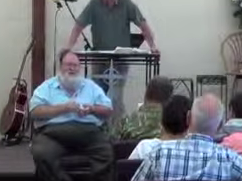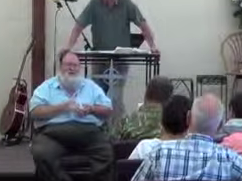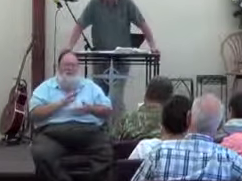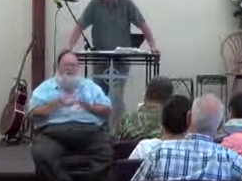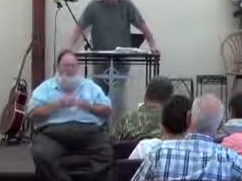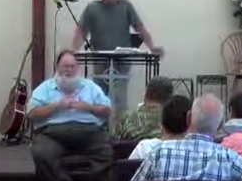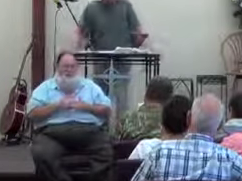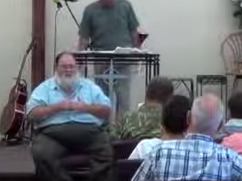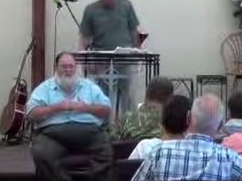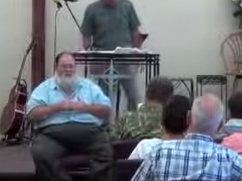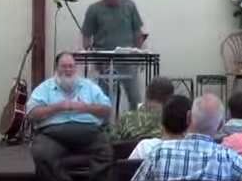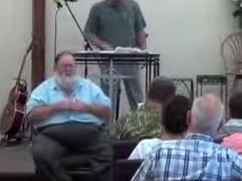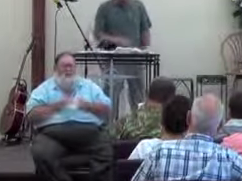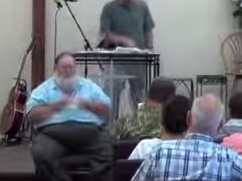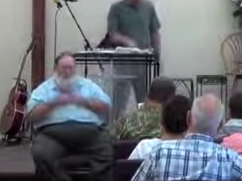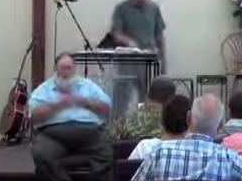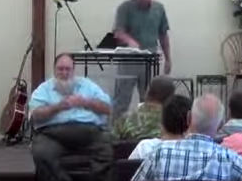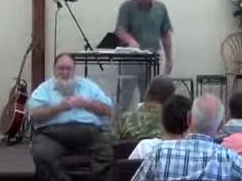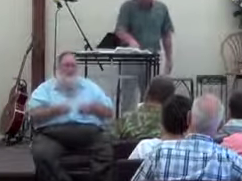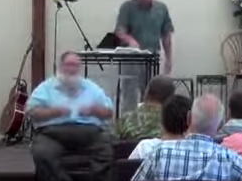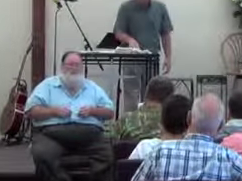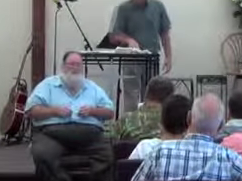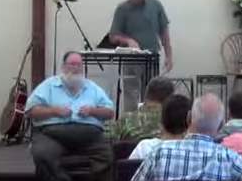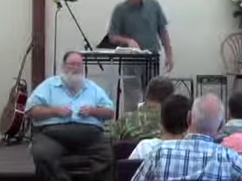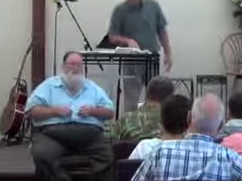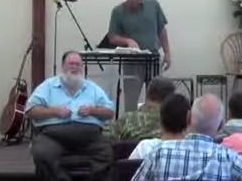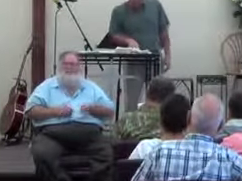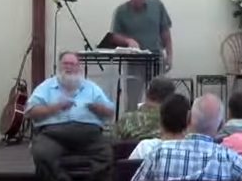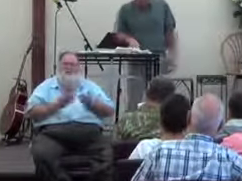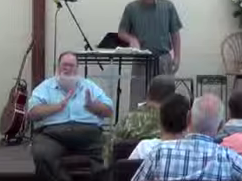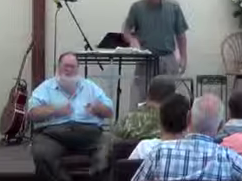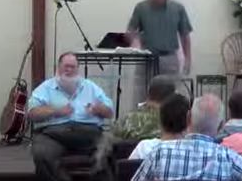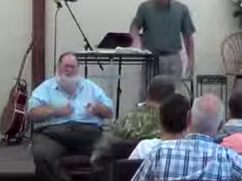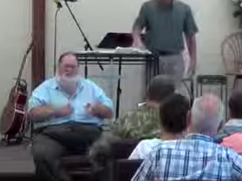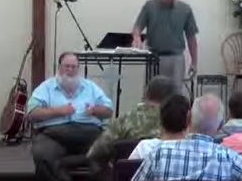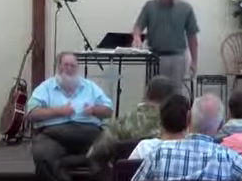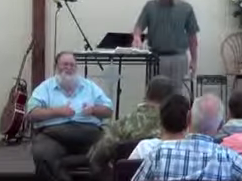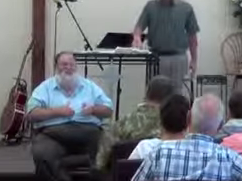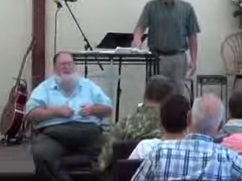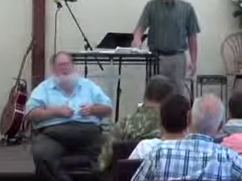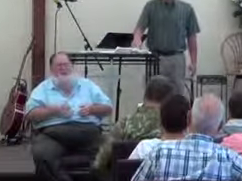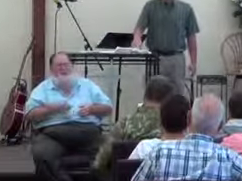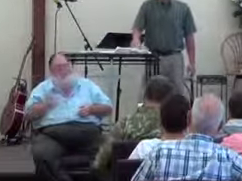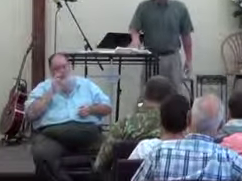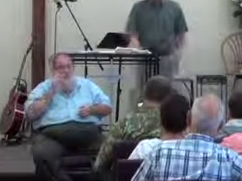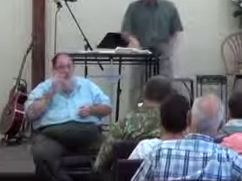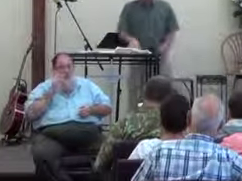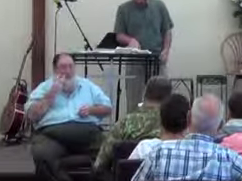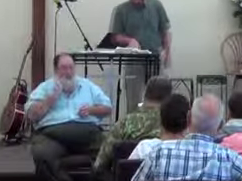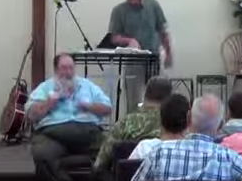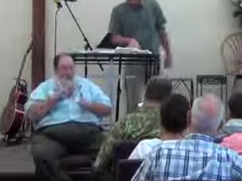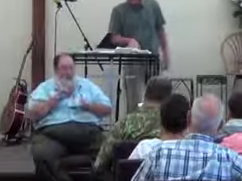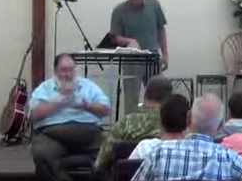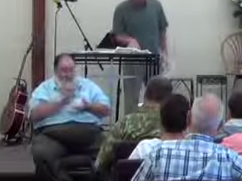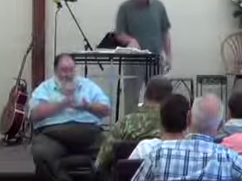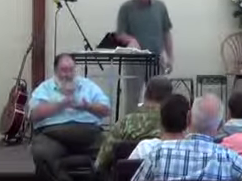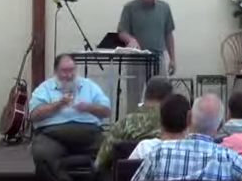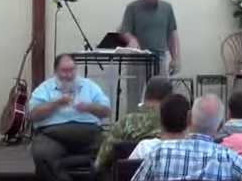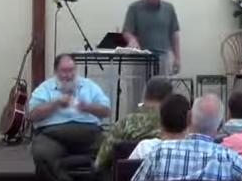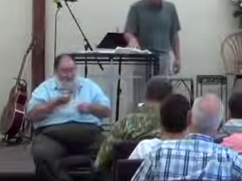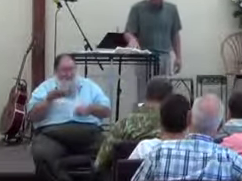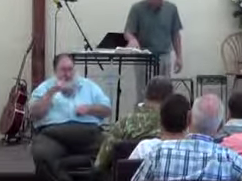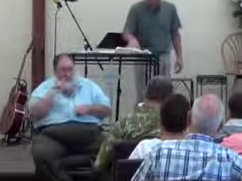his nobles and his family started drinking out of this, and they began to praise gods, gods of gold and silver, gods of iron and brass